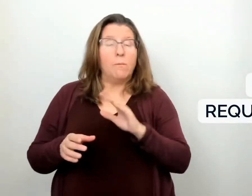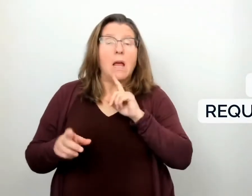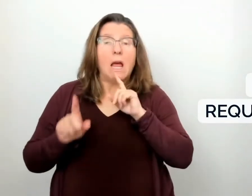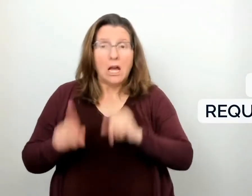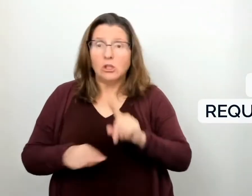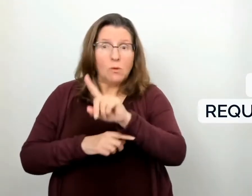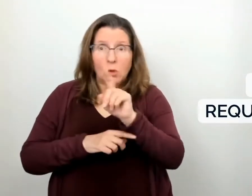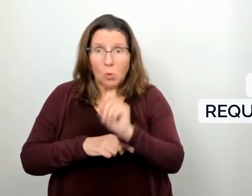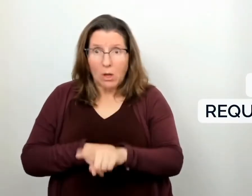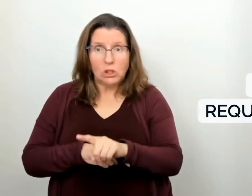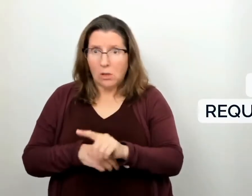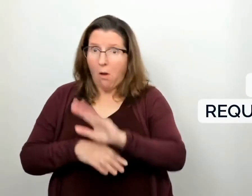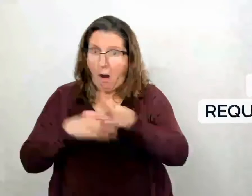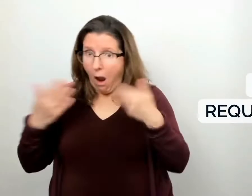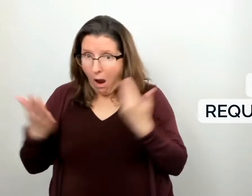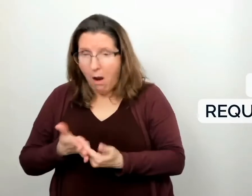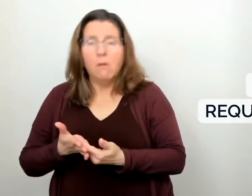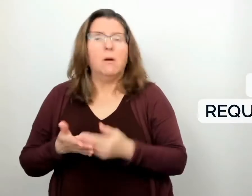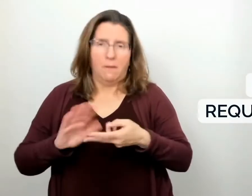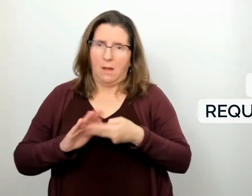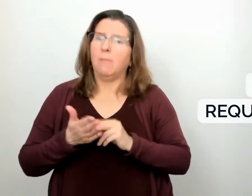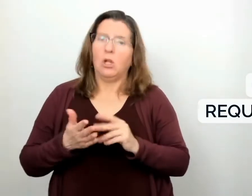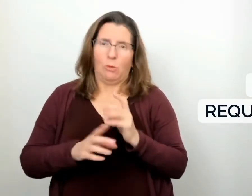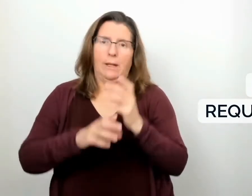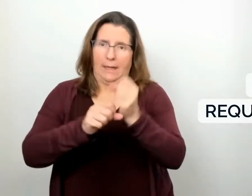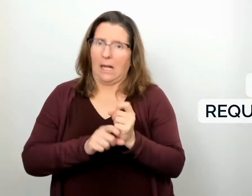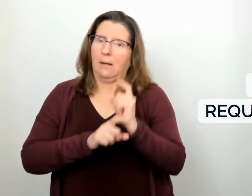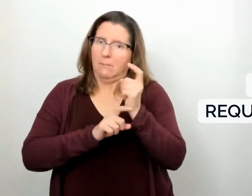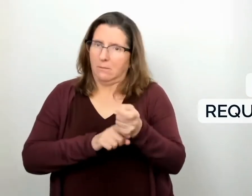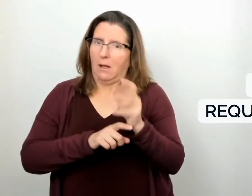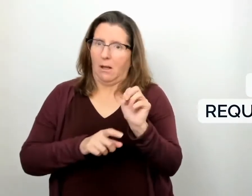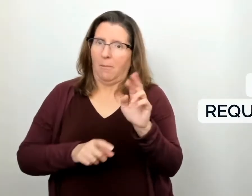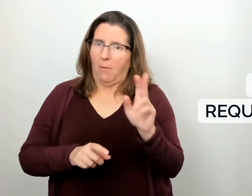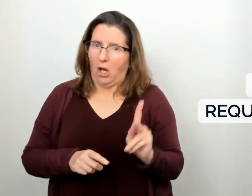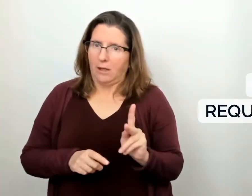bulleted. Read carefully to identify all the parts and to prepare your response.